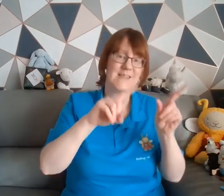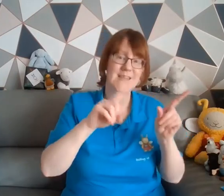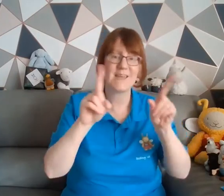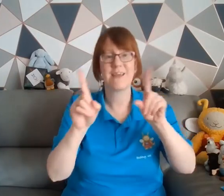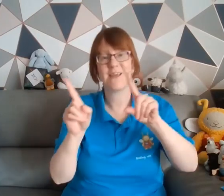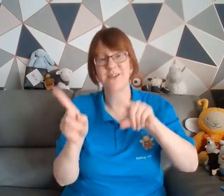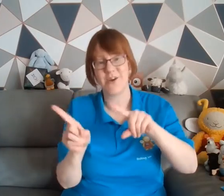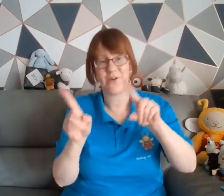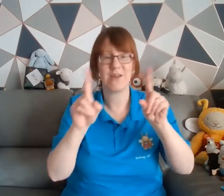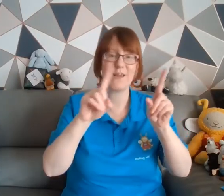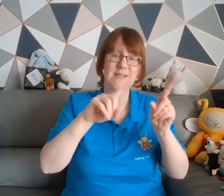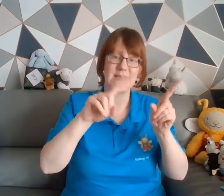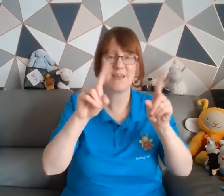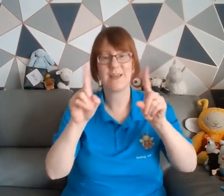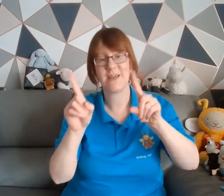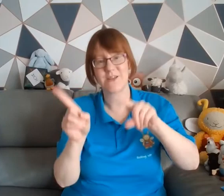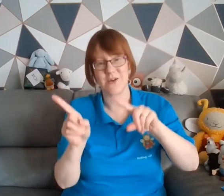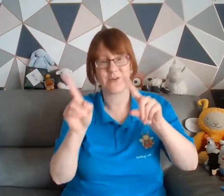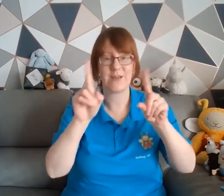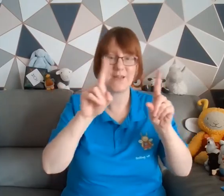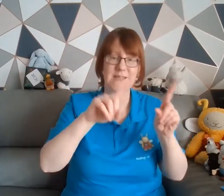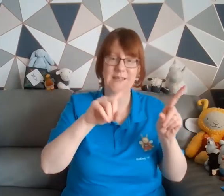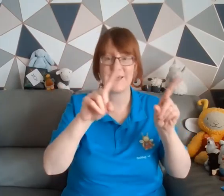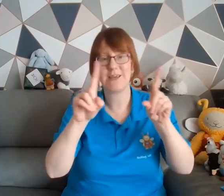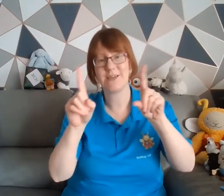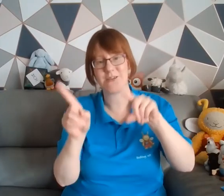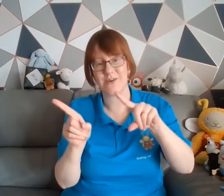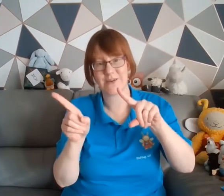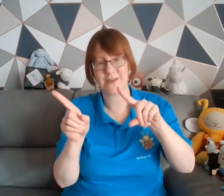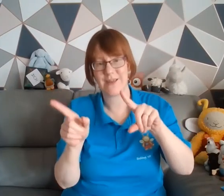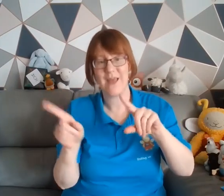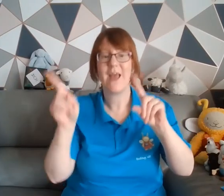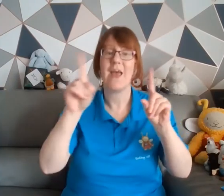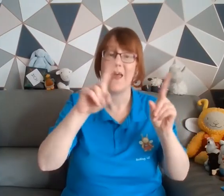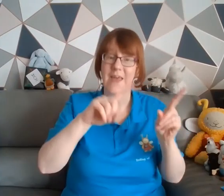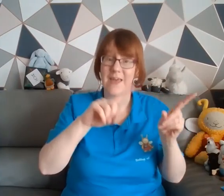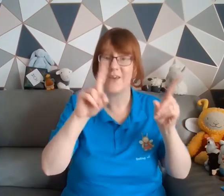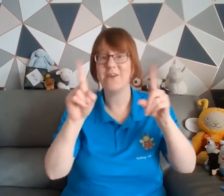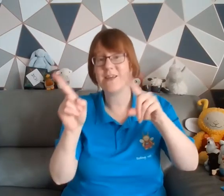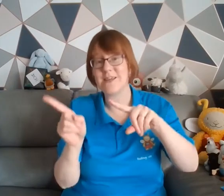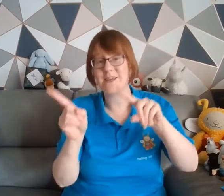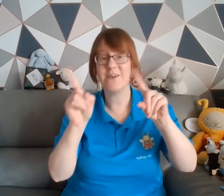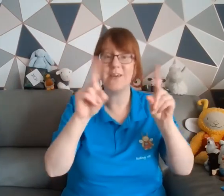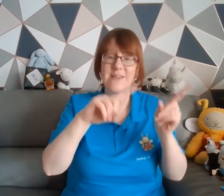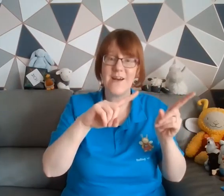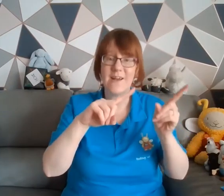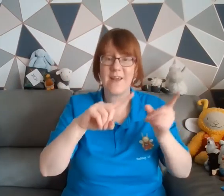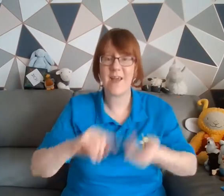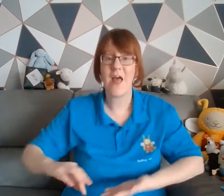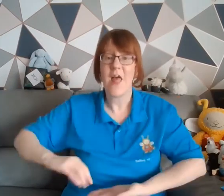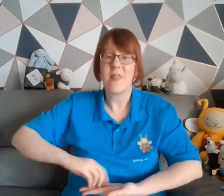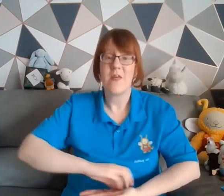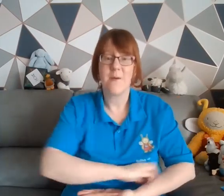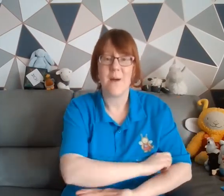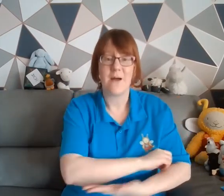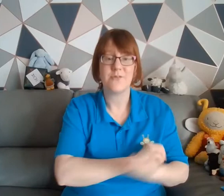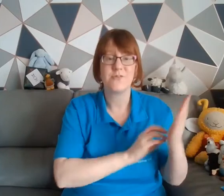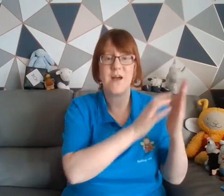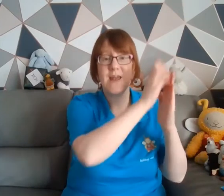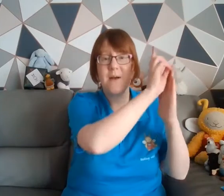tick tock, tick tock, tick tock. Hickory dickory dock, the mouse ran up